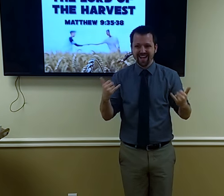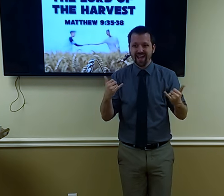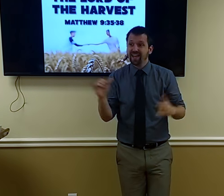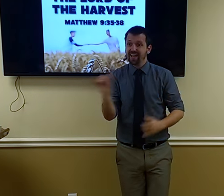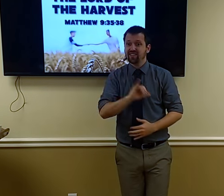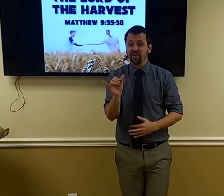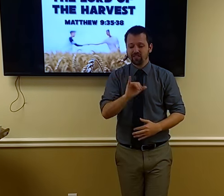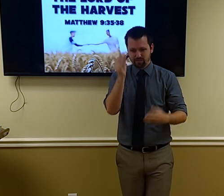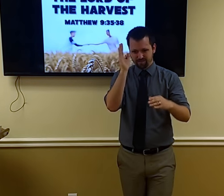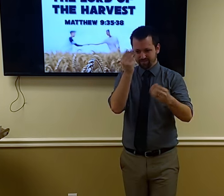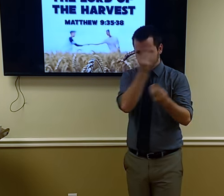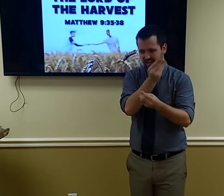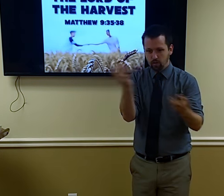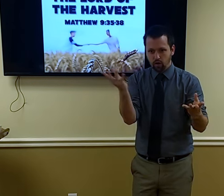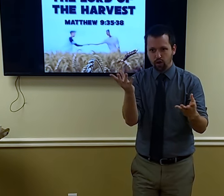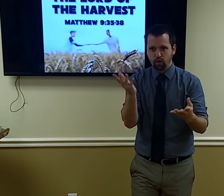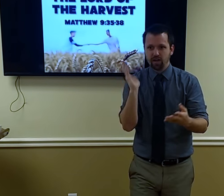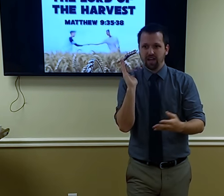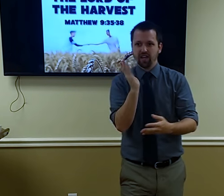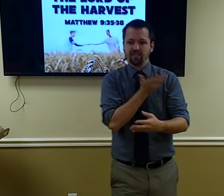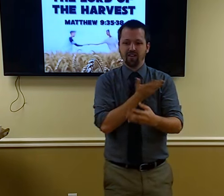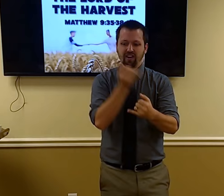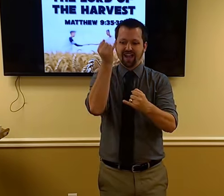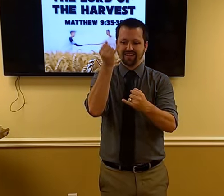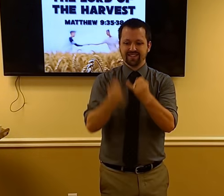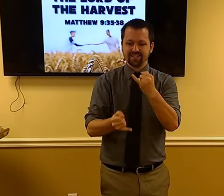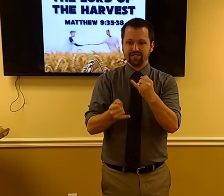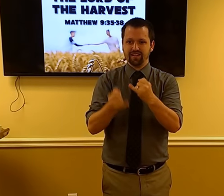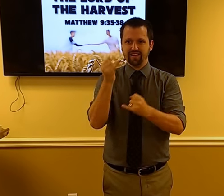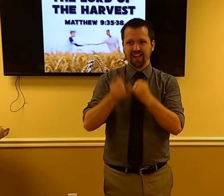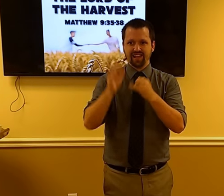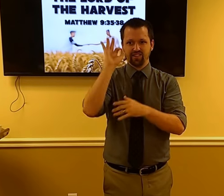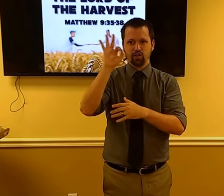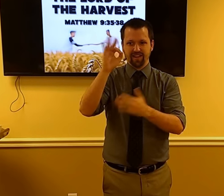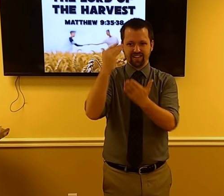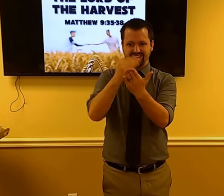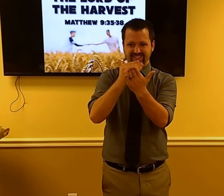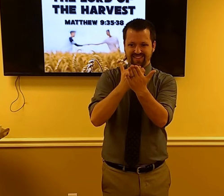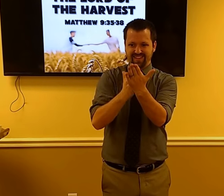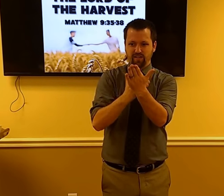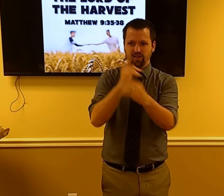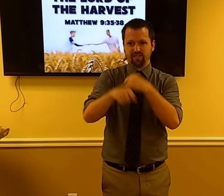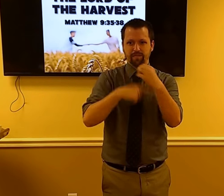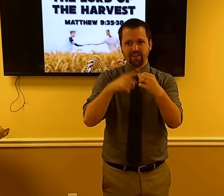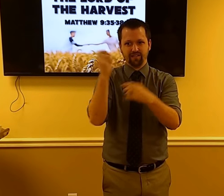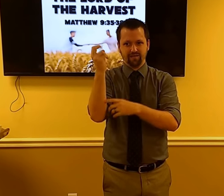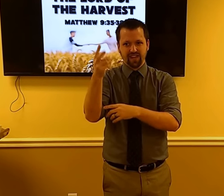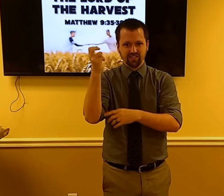Today is also, just letting you all know, is our last sermon in this series about